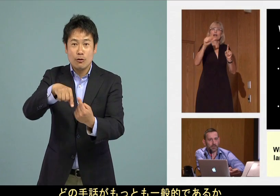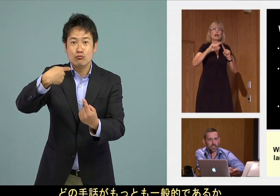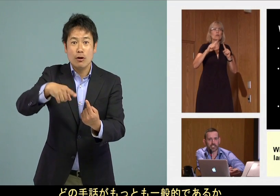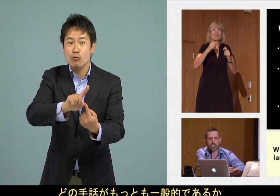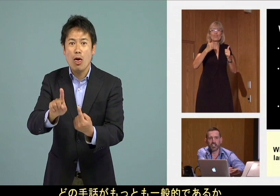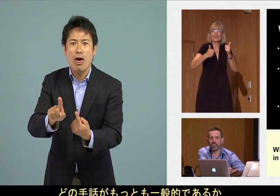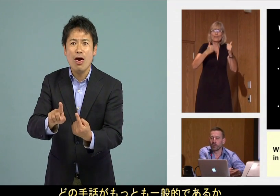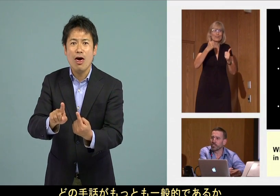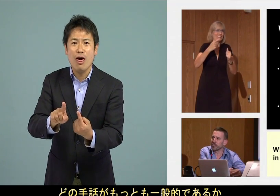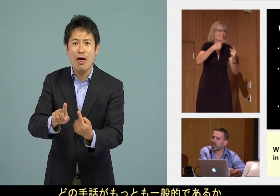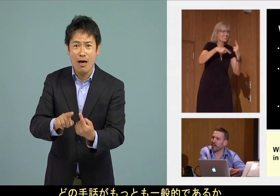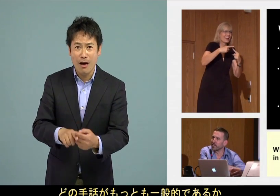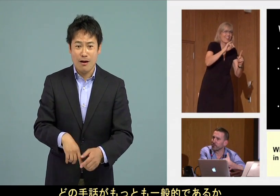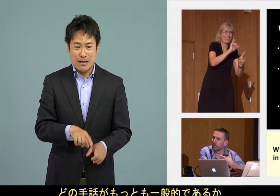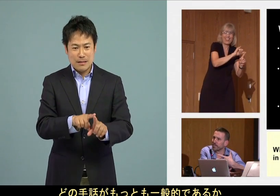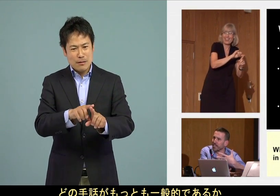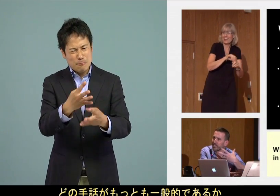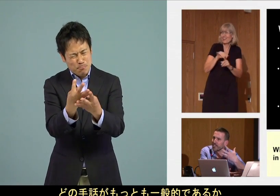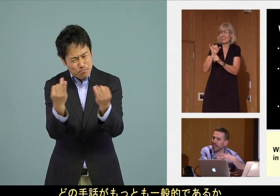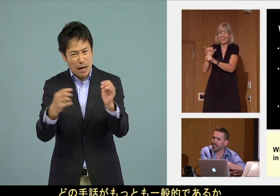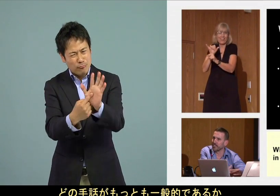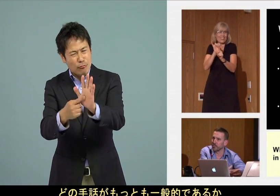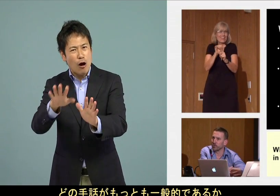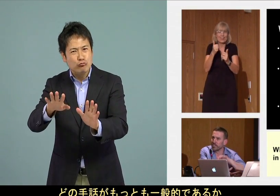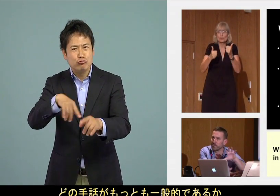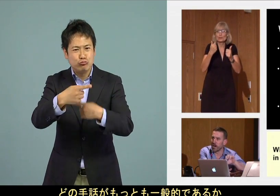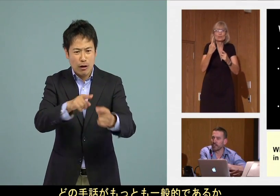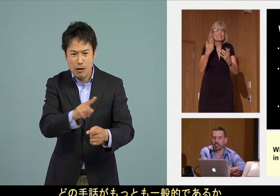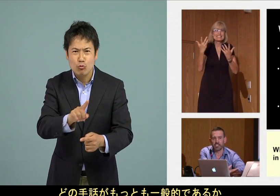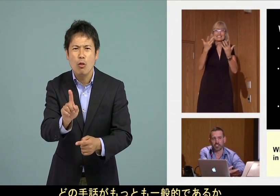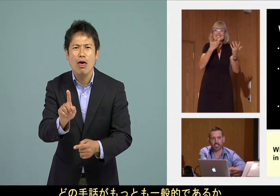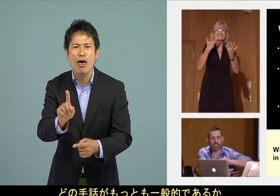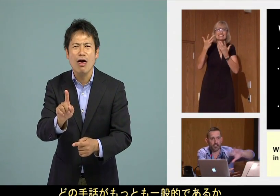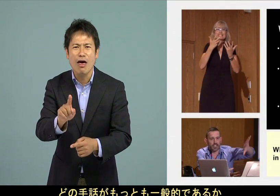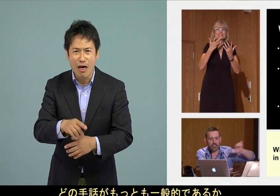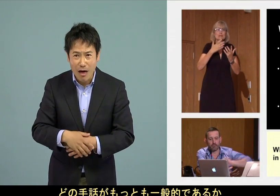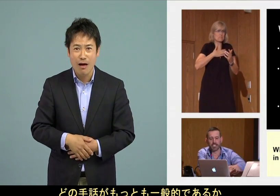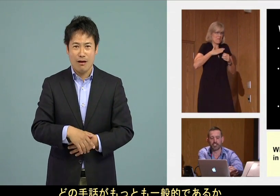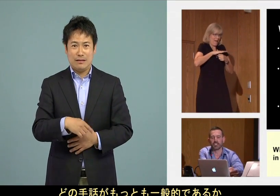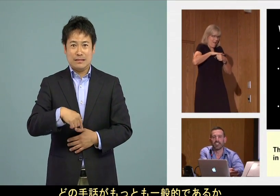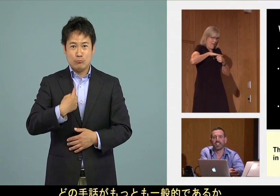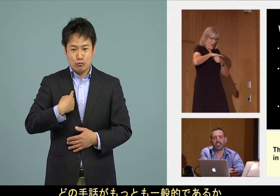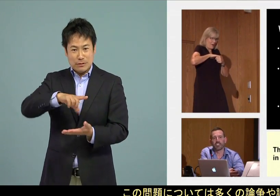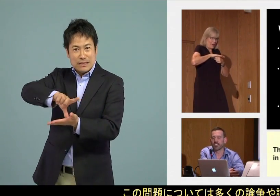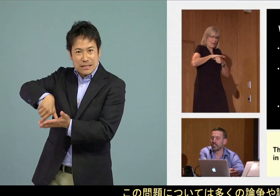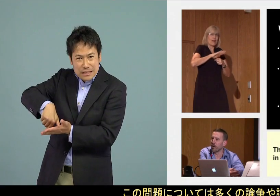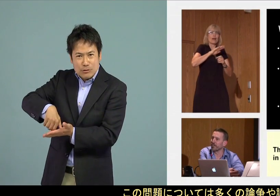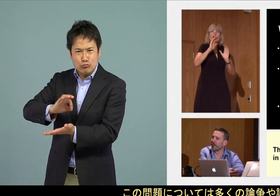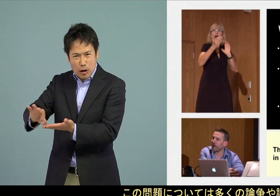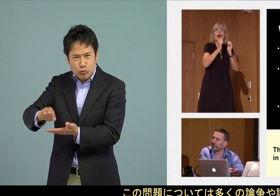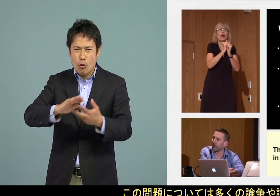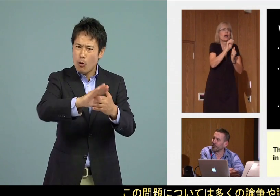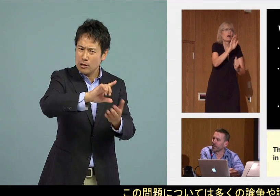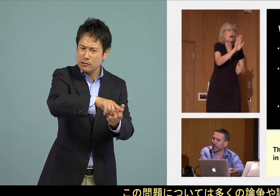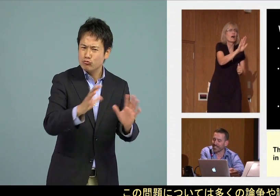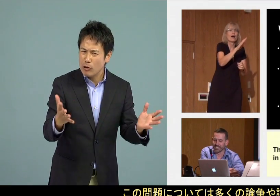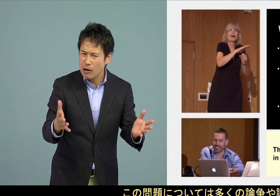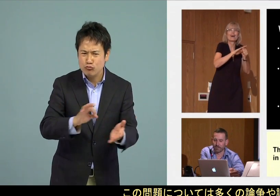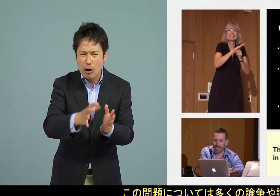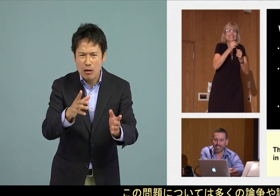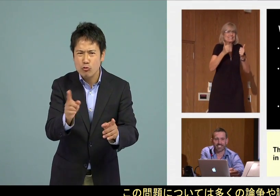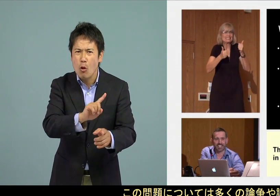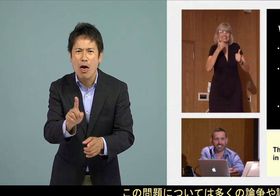in the language? Which signs represent signs that are used in my region and not another region? There's a lot of